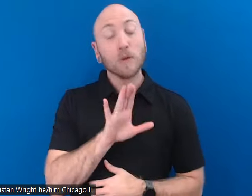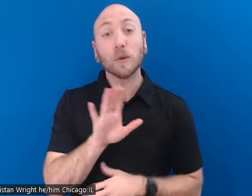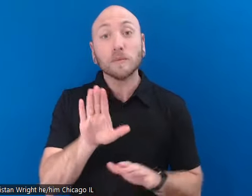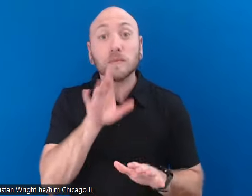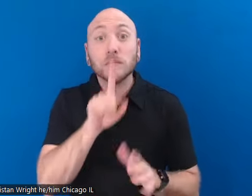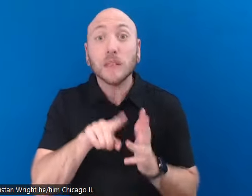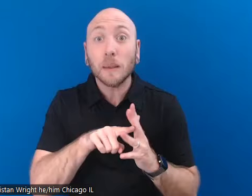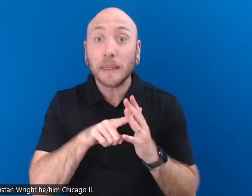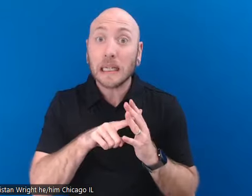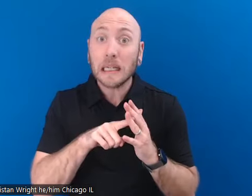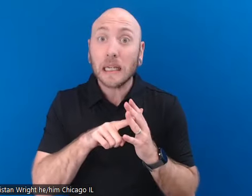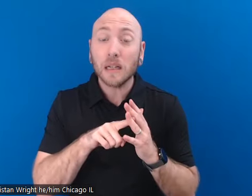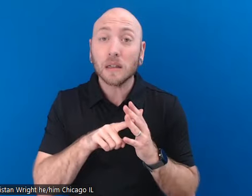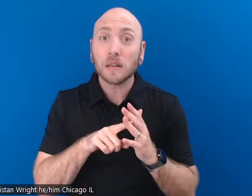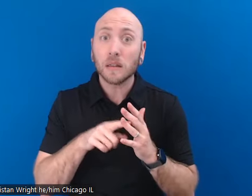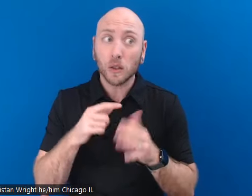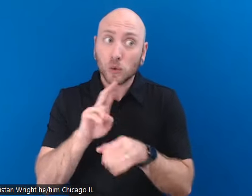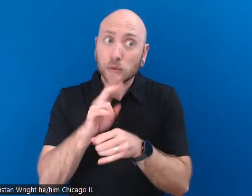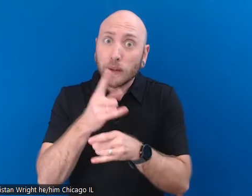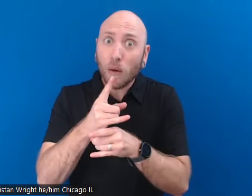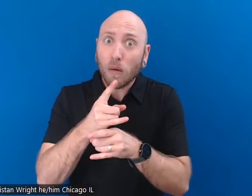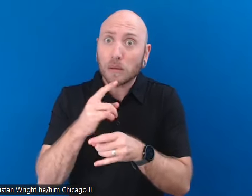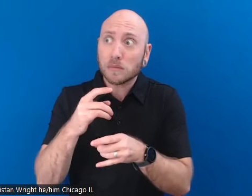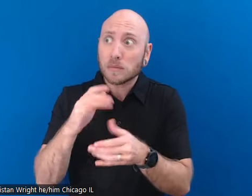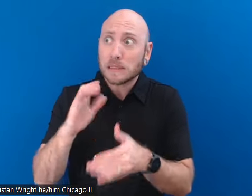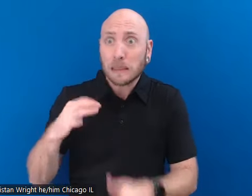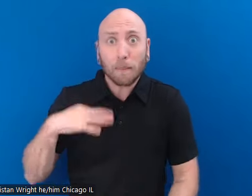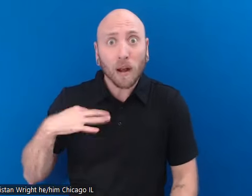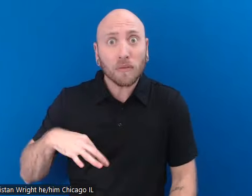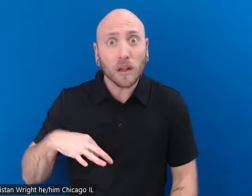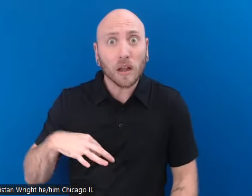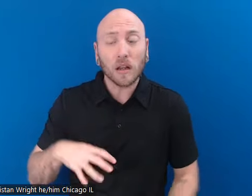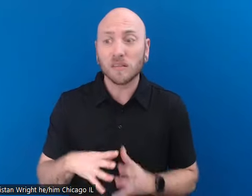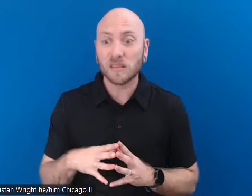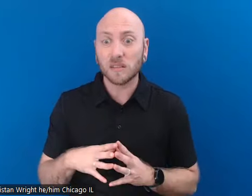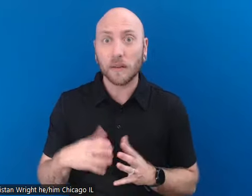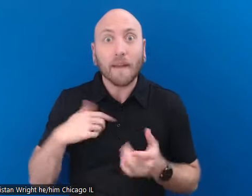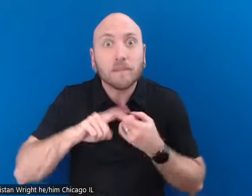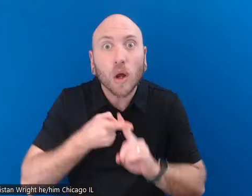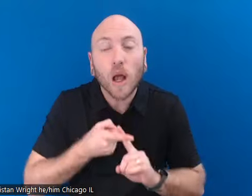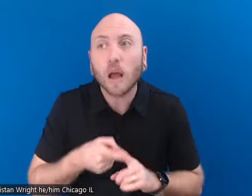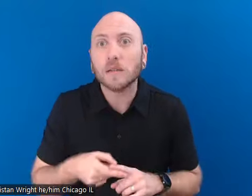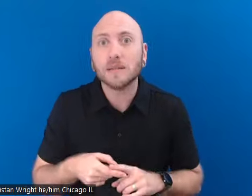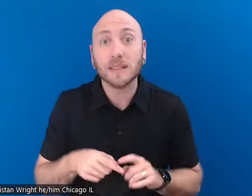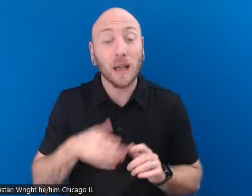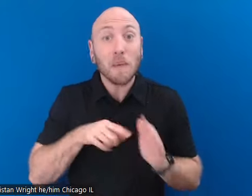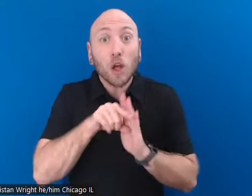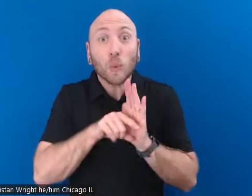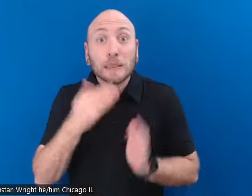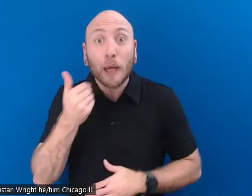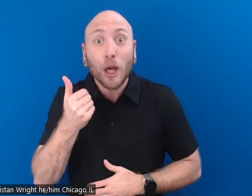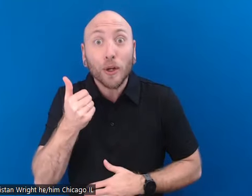friends finally for the first time. My grades didn't suffer. They actually improved a little bit because my